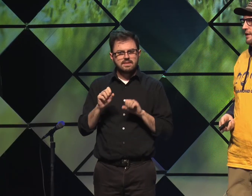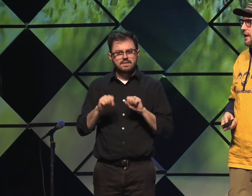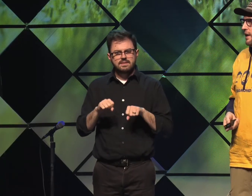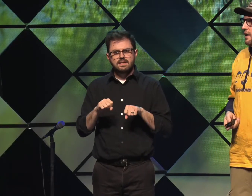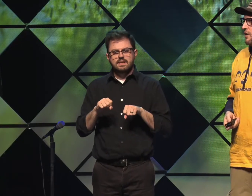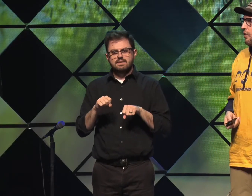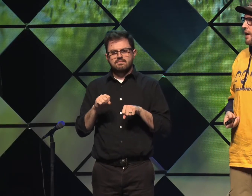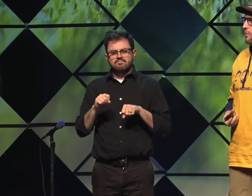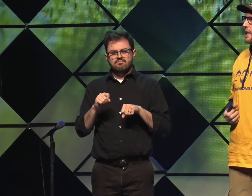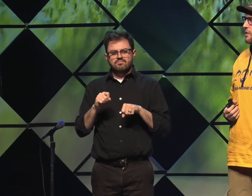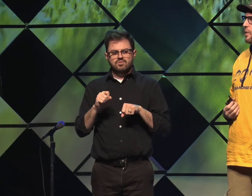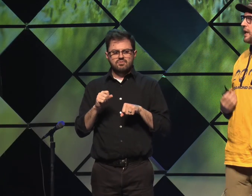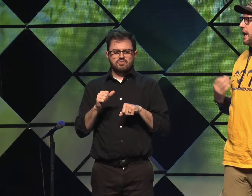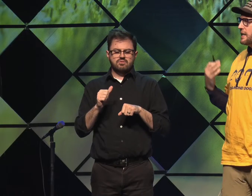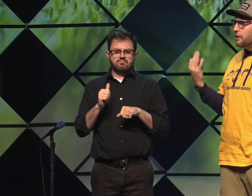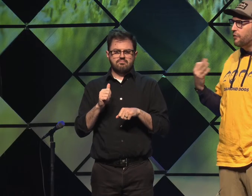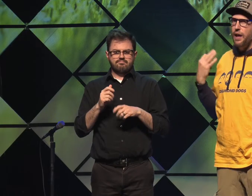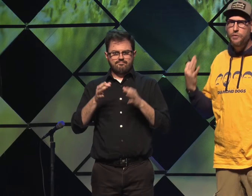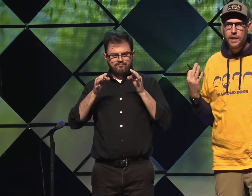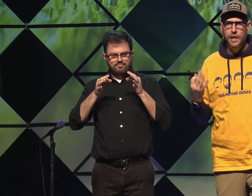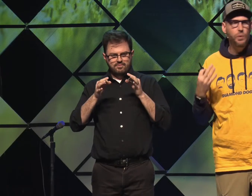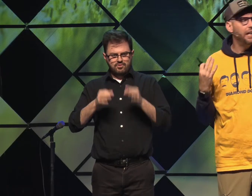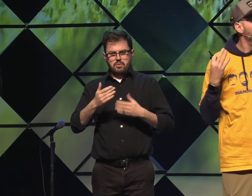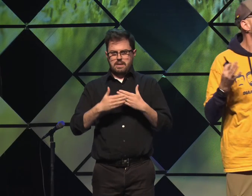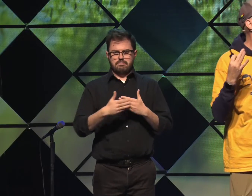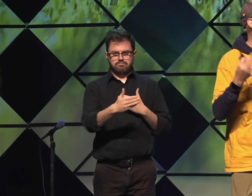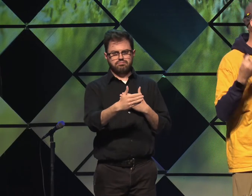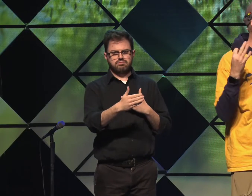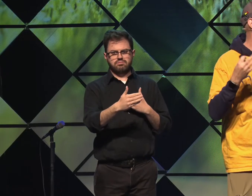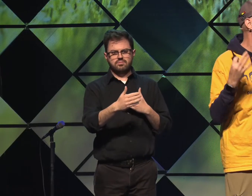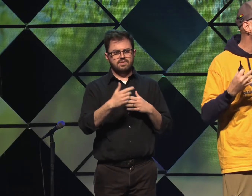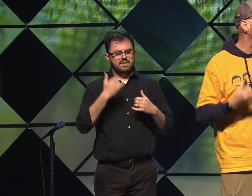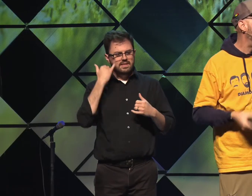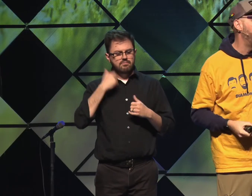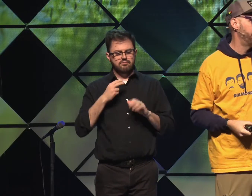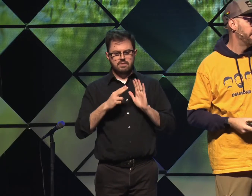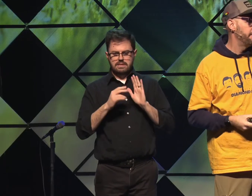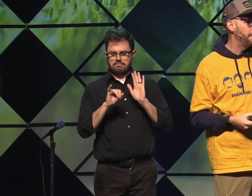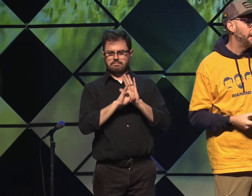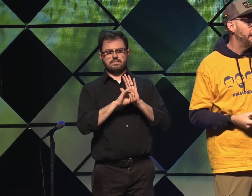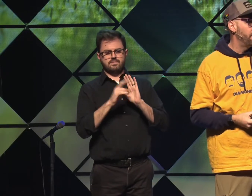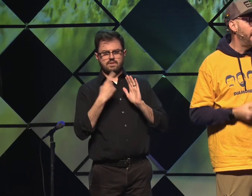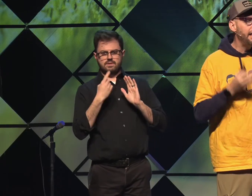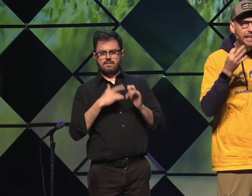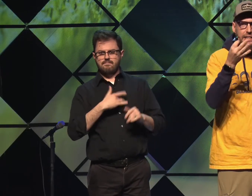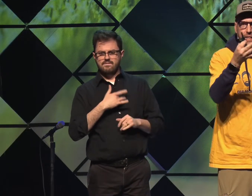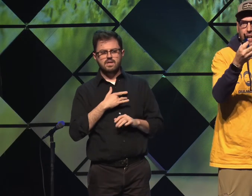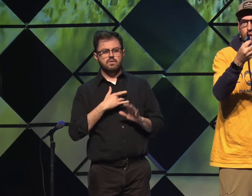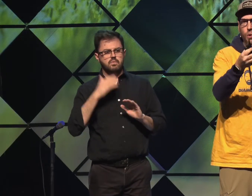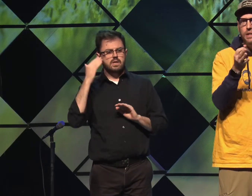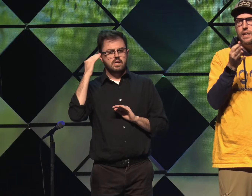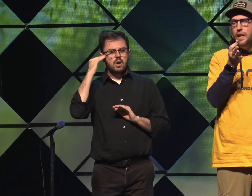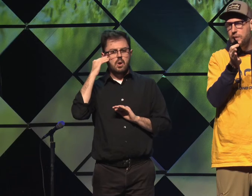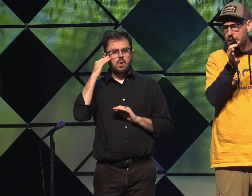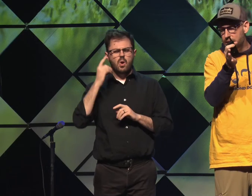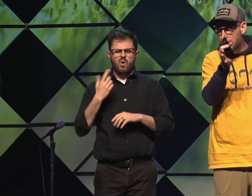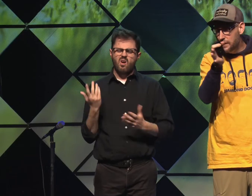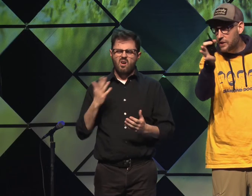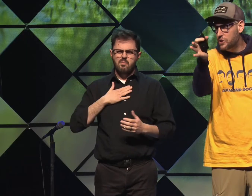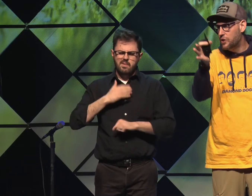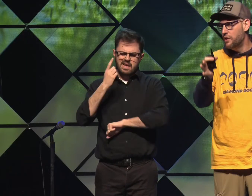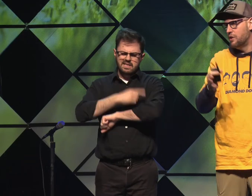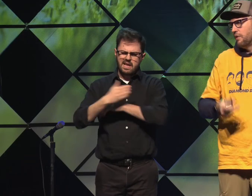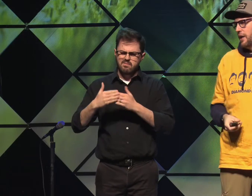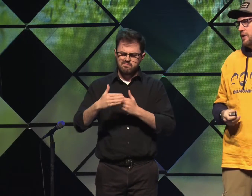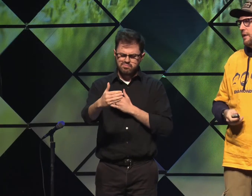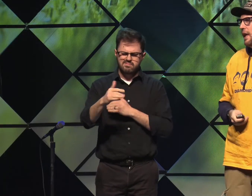us, right? We can identify a feeling and we can know what kind of day we're going to have, right? They can set a course and they send us